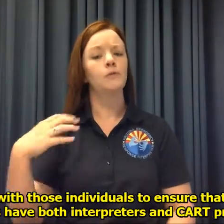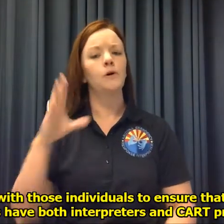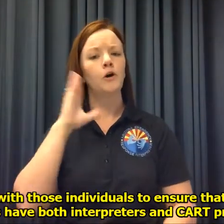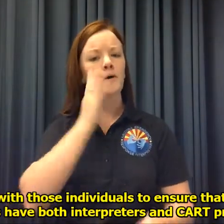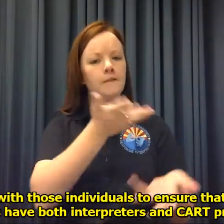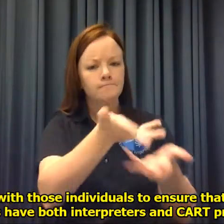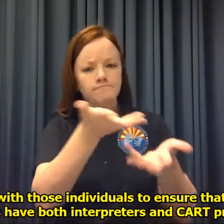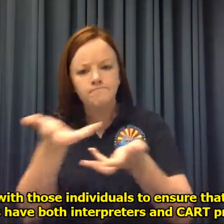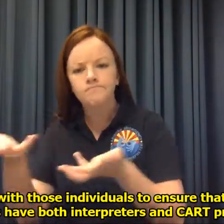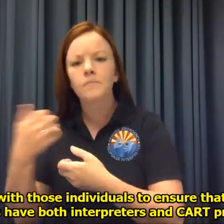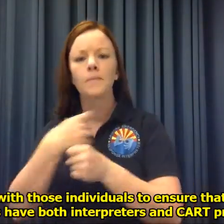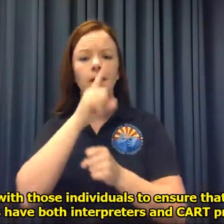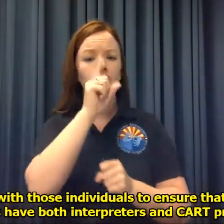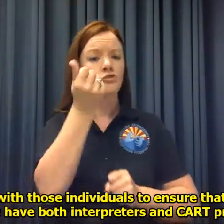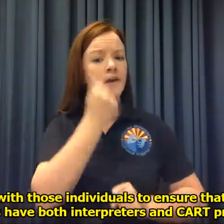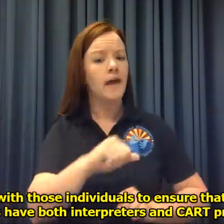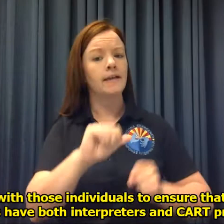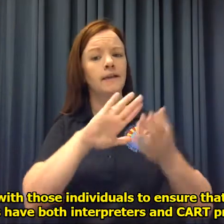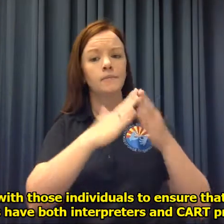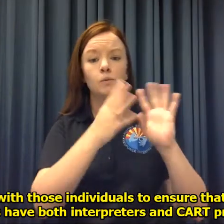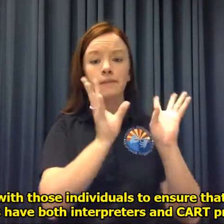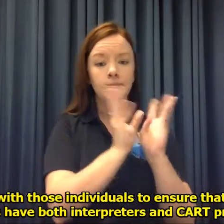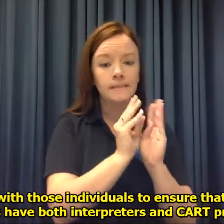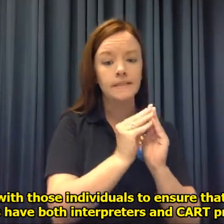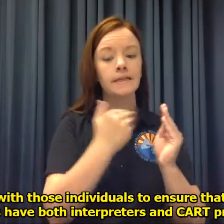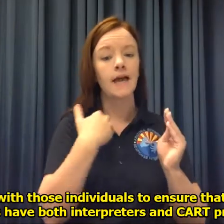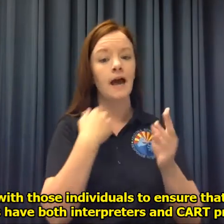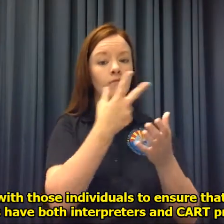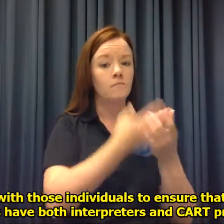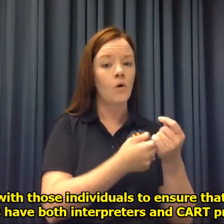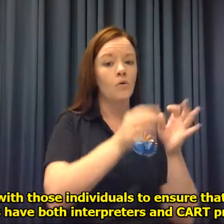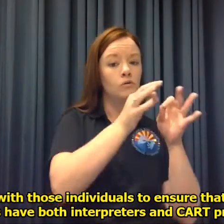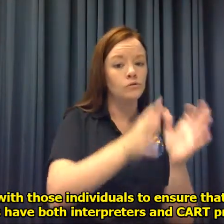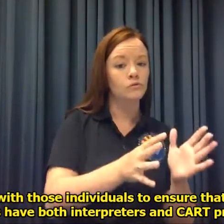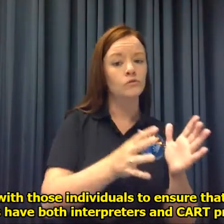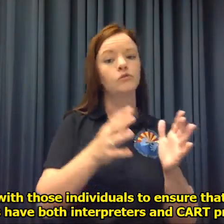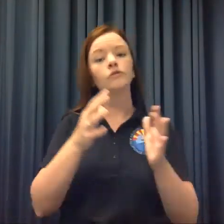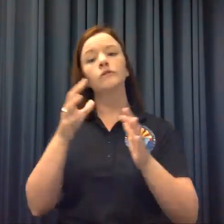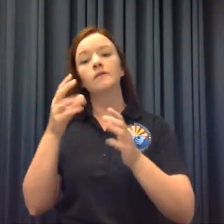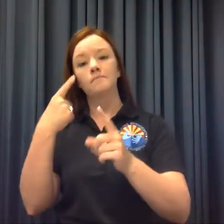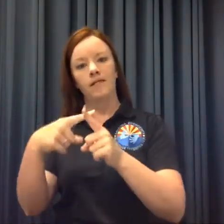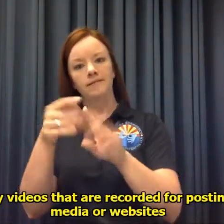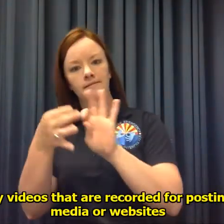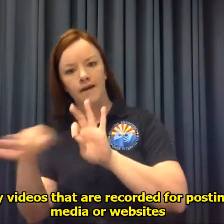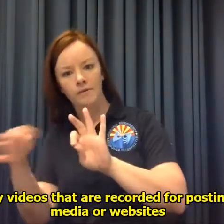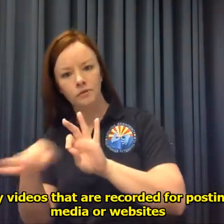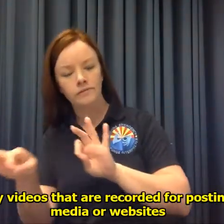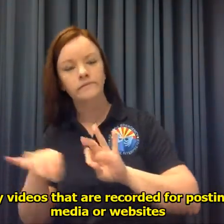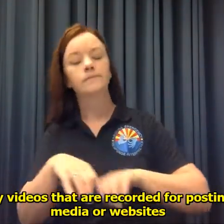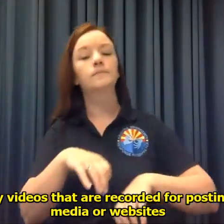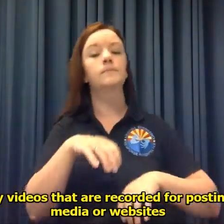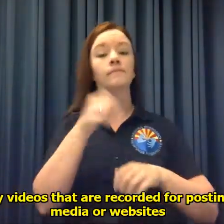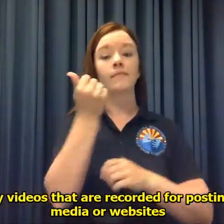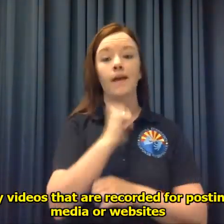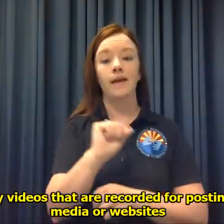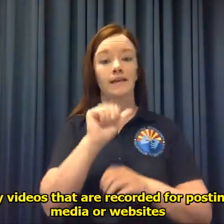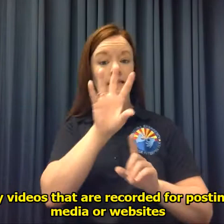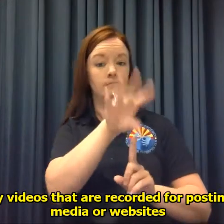those individuals to ensure that community meetings have both interpreters and CART providers, and that any videos that are recorded